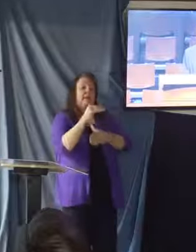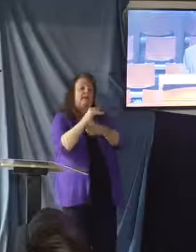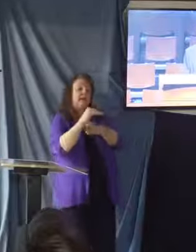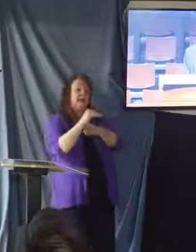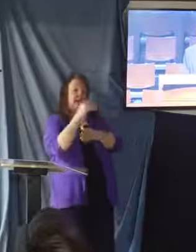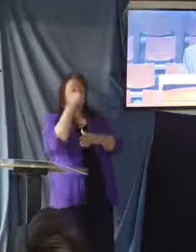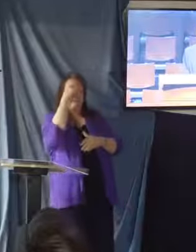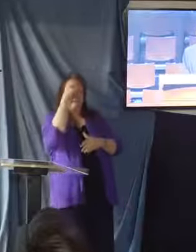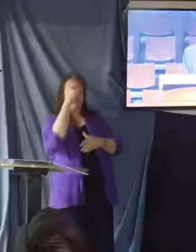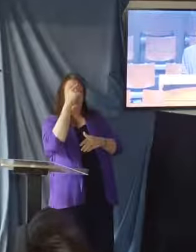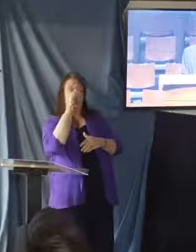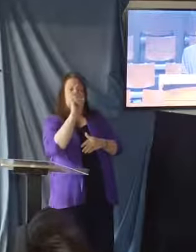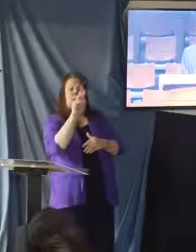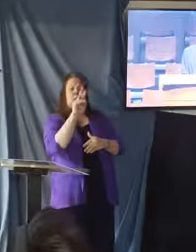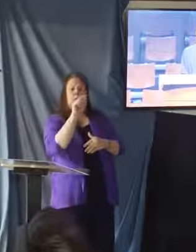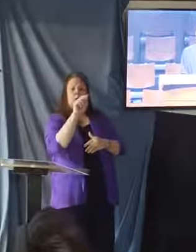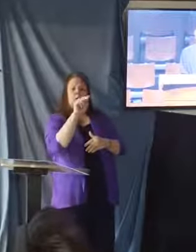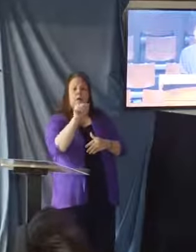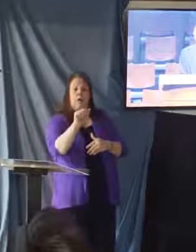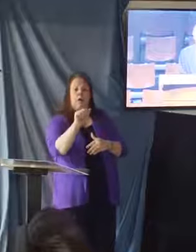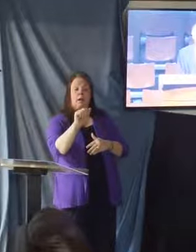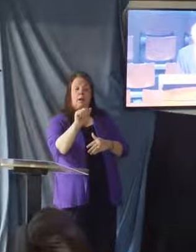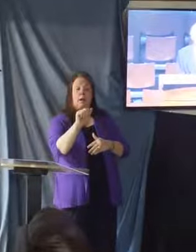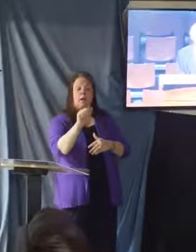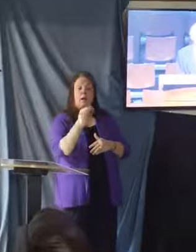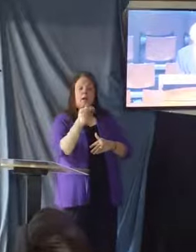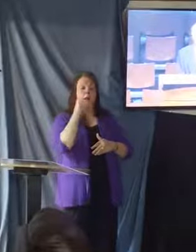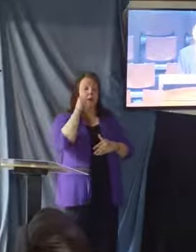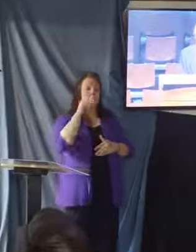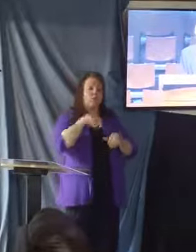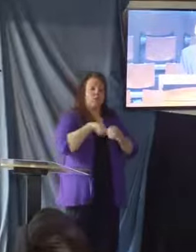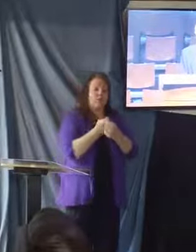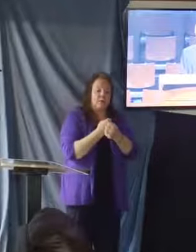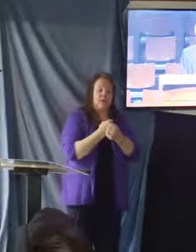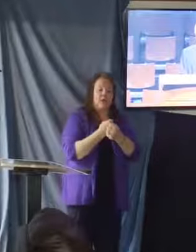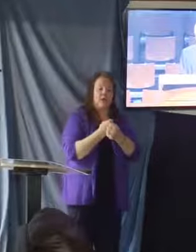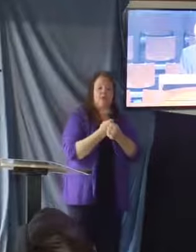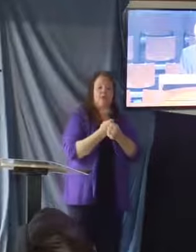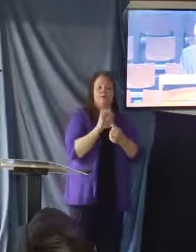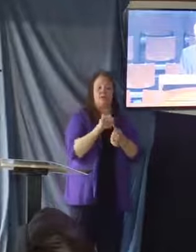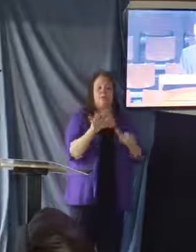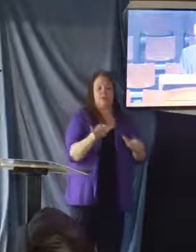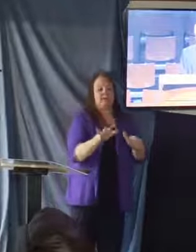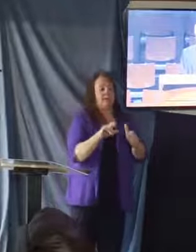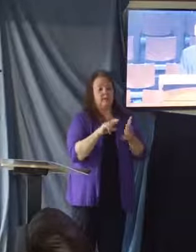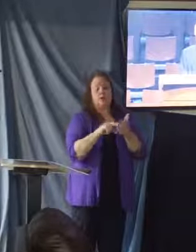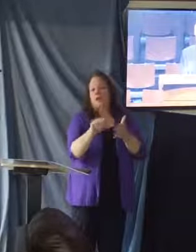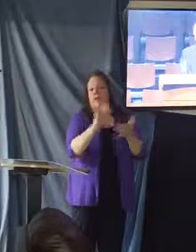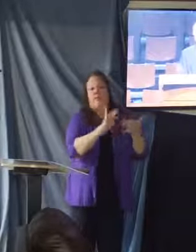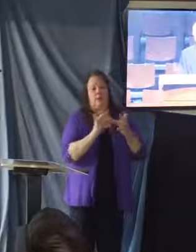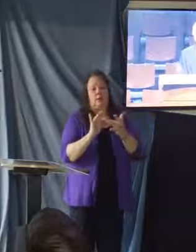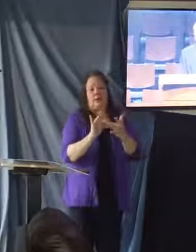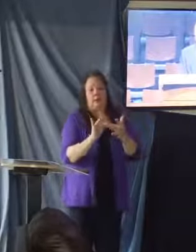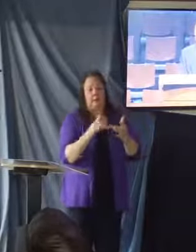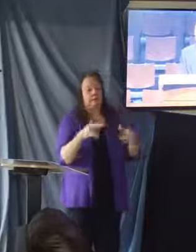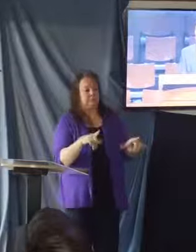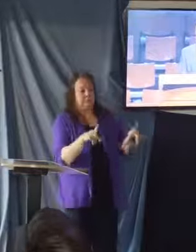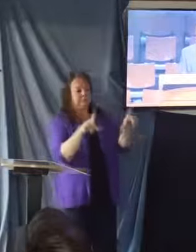night for Awana and Girls of Grace, those kind of activities. Check the internet. If you get